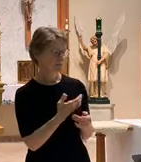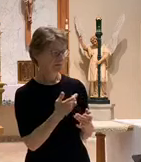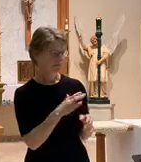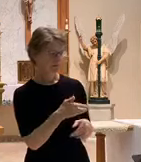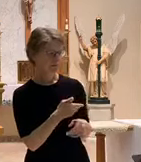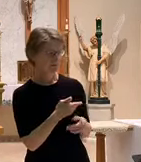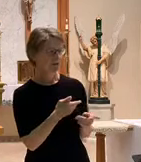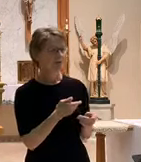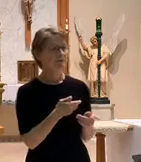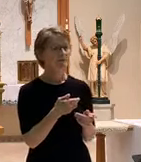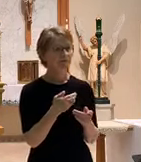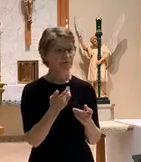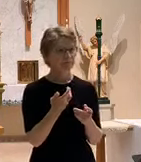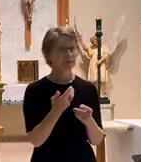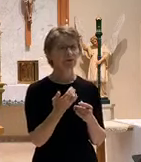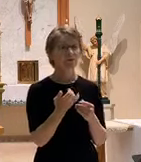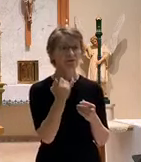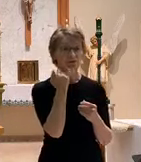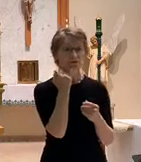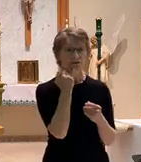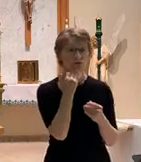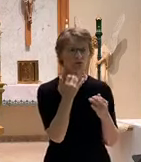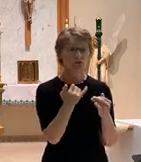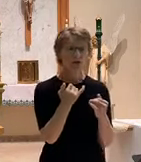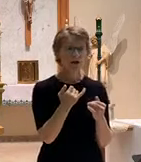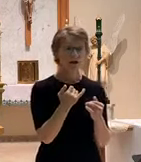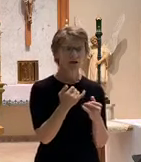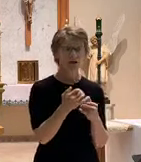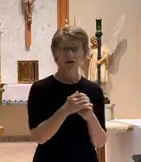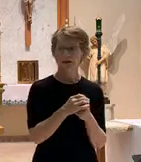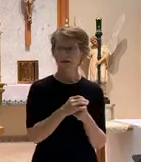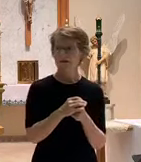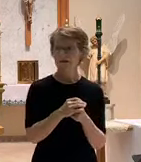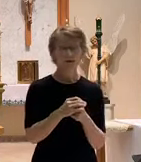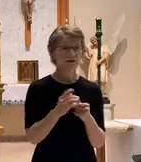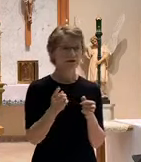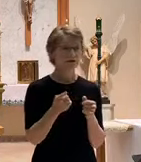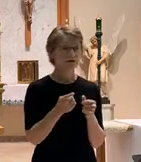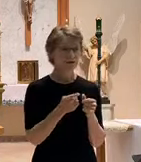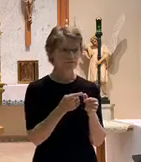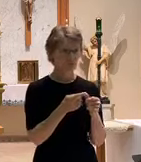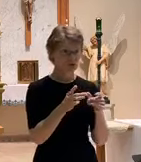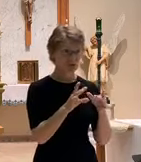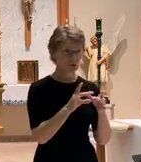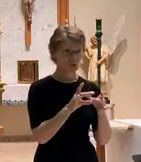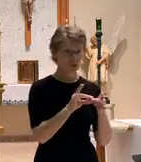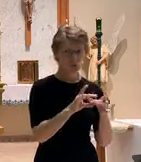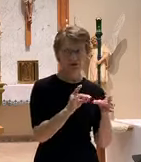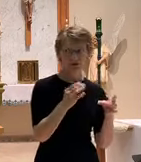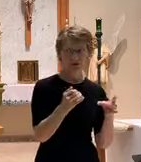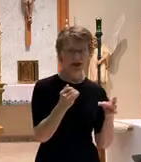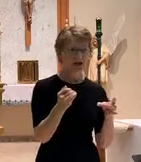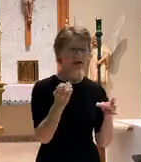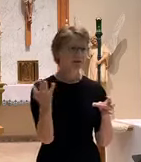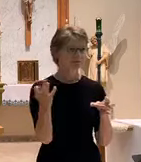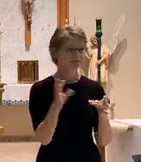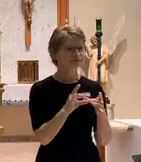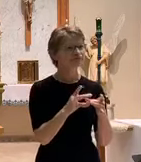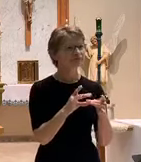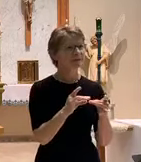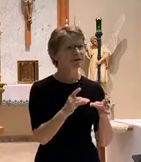Take, for instance, the first reading for today in the Mass from the Book of Kings. It talks to